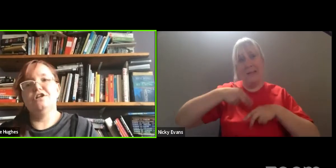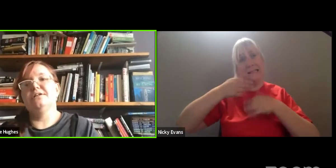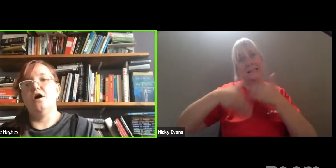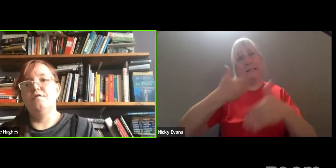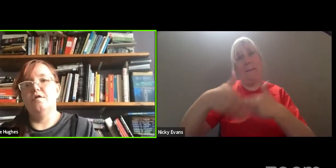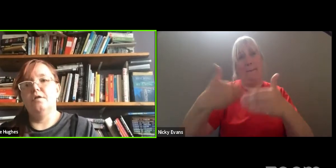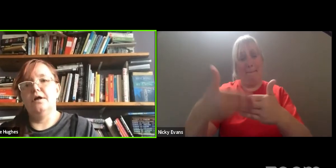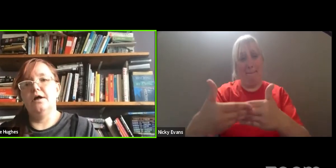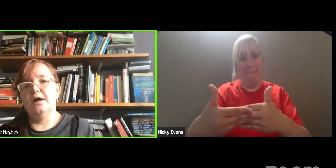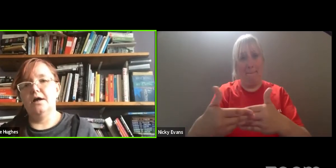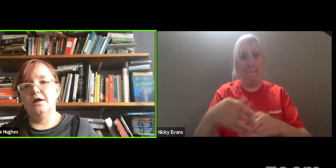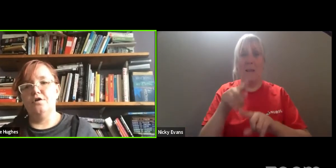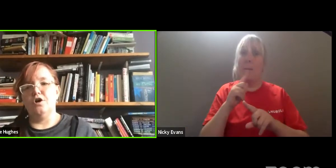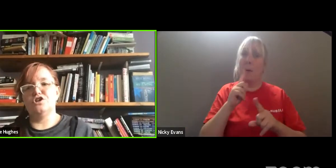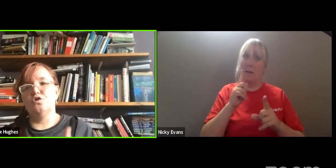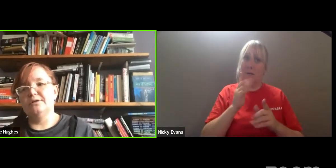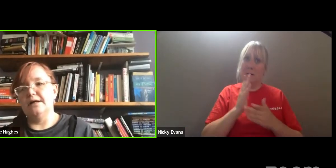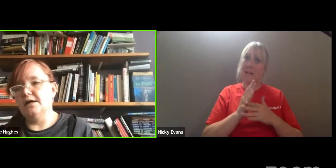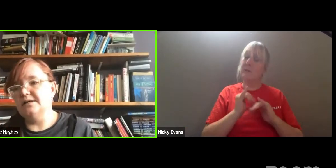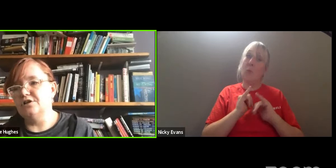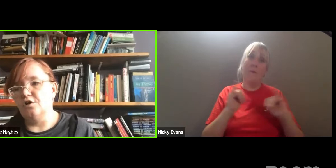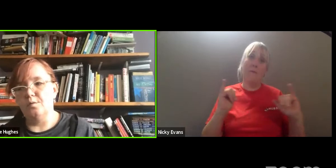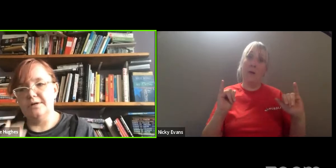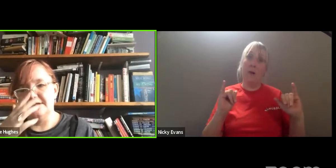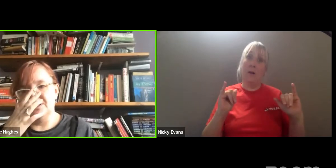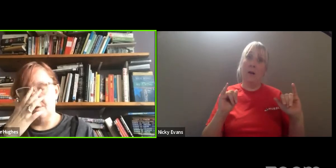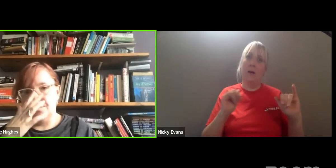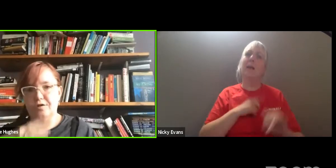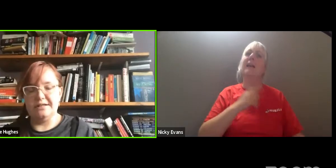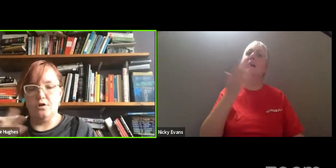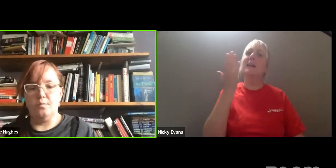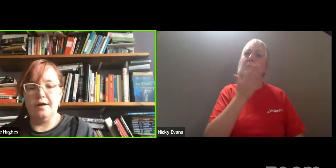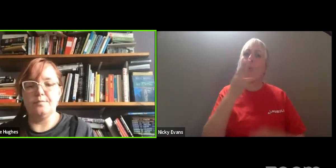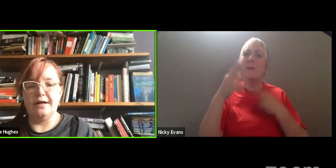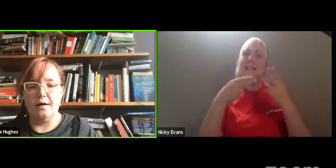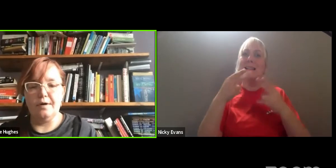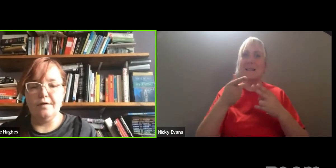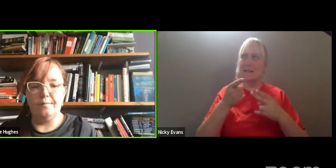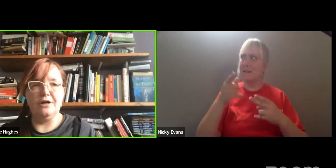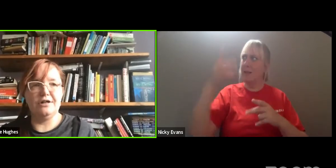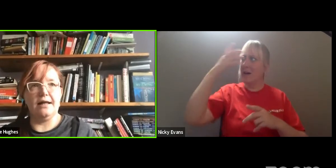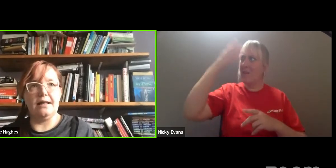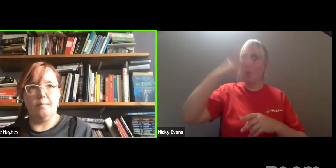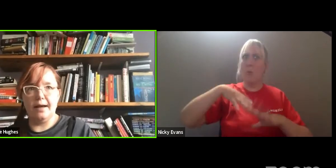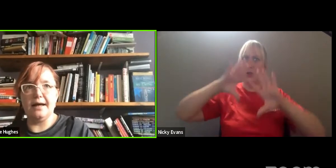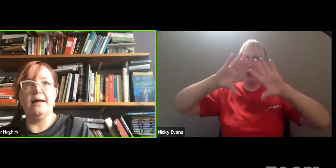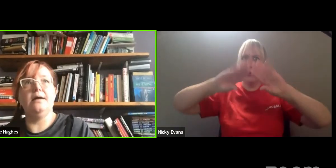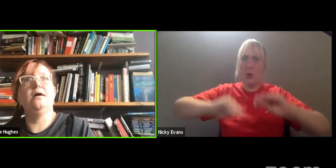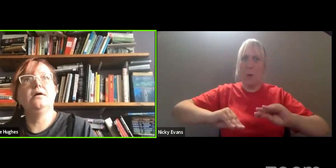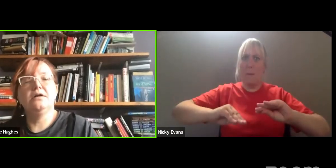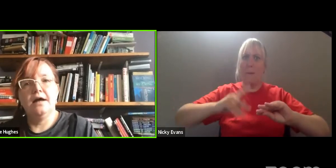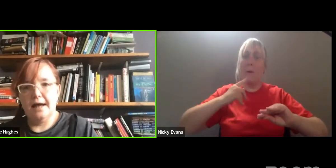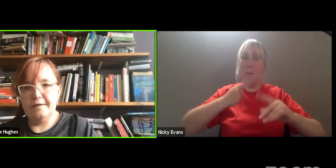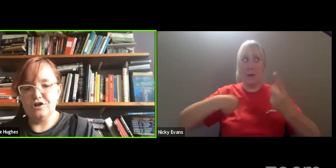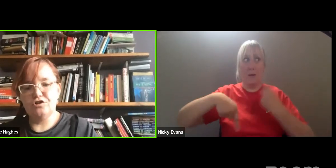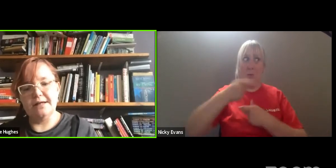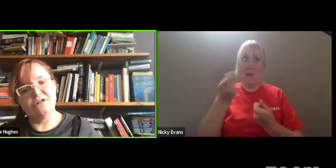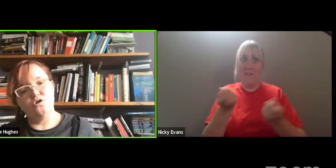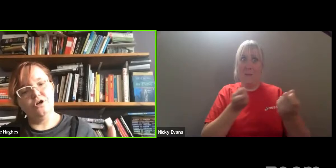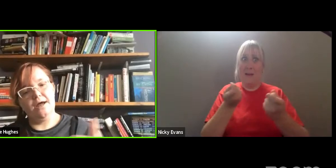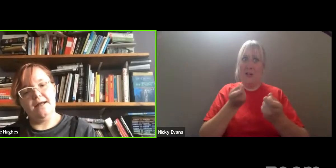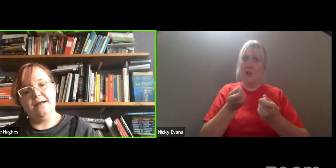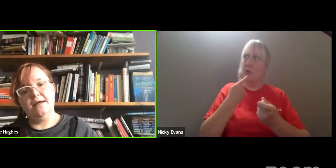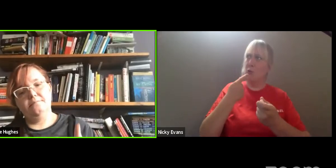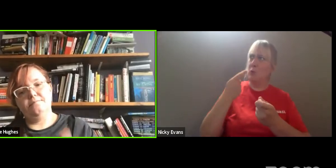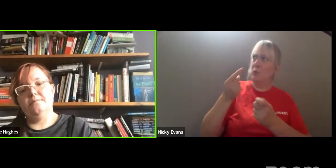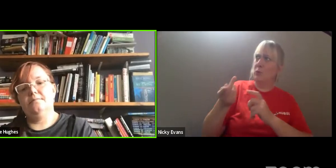it's just awful. You've got school dinners, you know, they wanted to stop the free school meals, but now we've managed to get that back again. They're just trying to